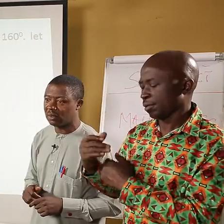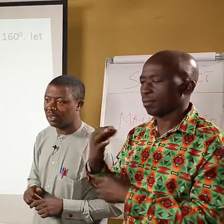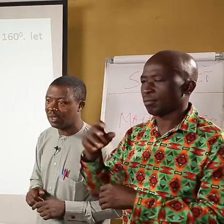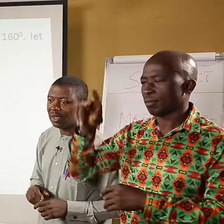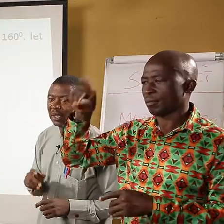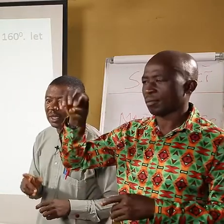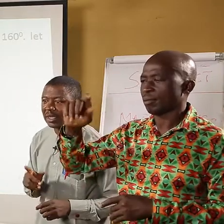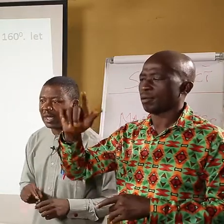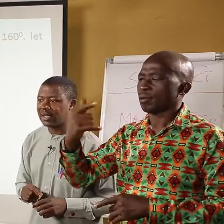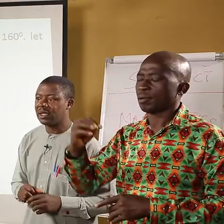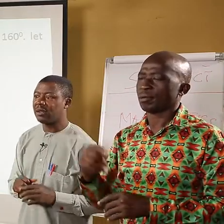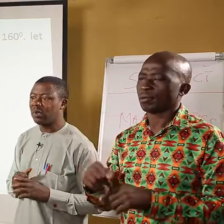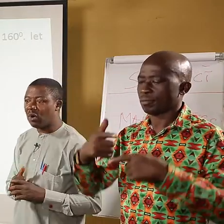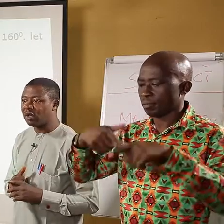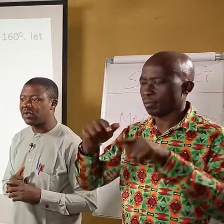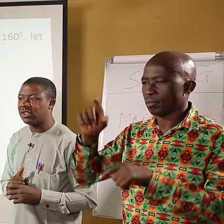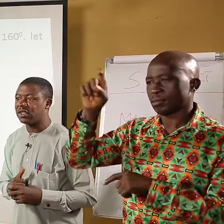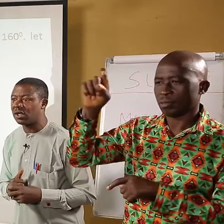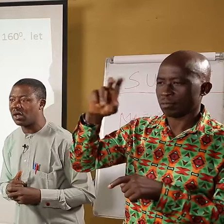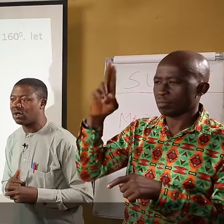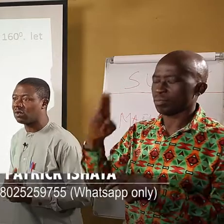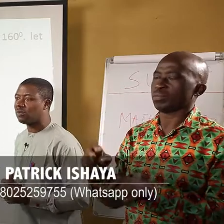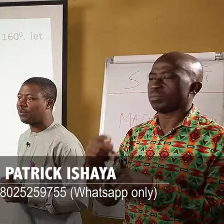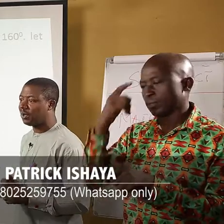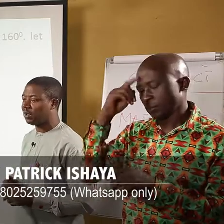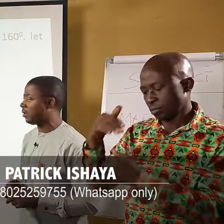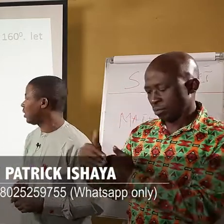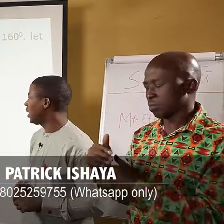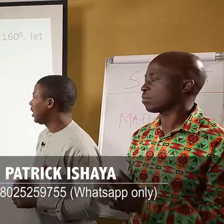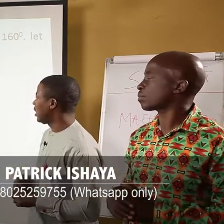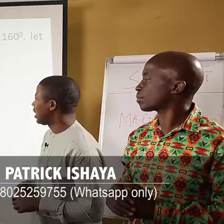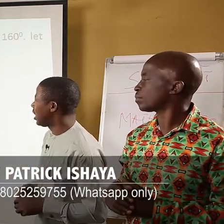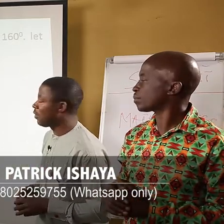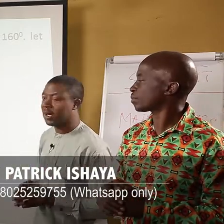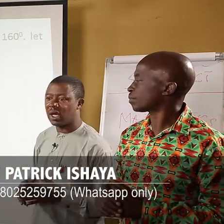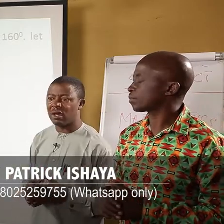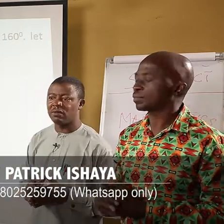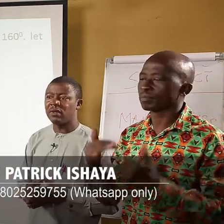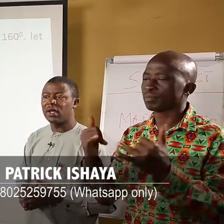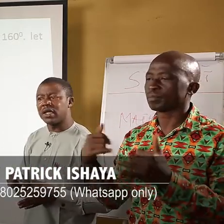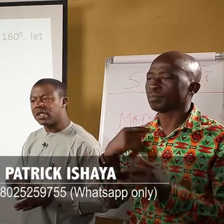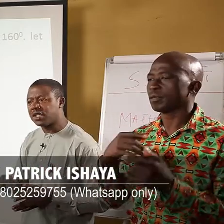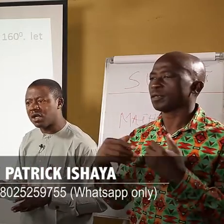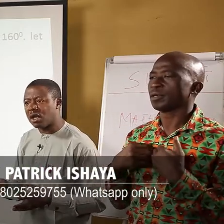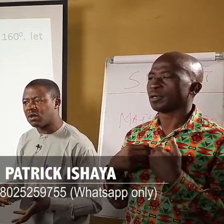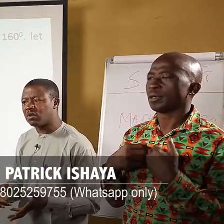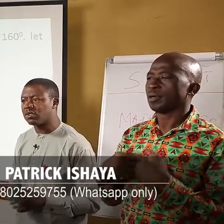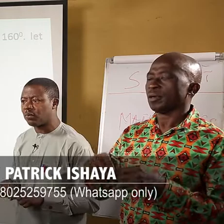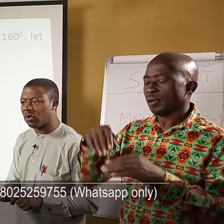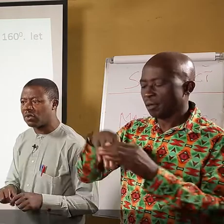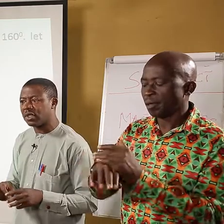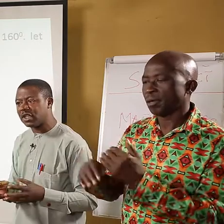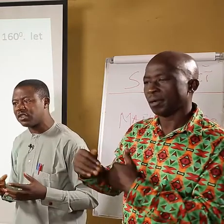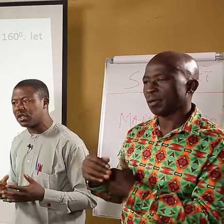polygon. Let x be one of the exterior angle of the polygon. Now we have interior